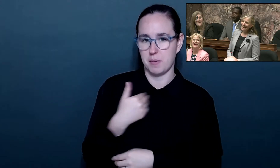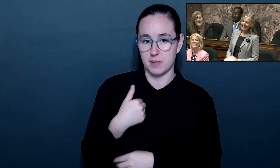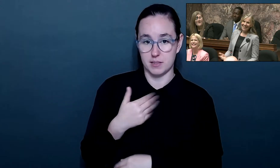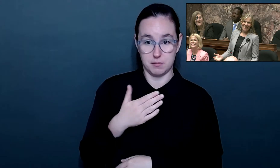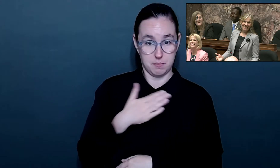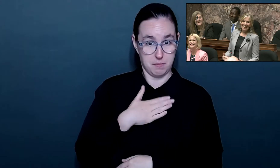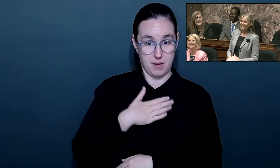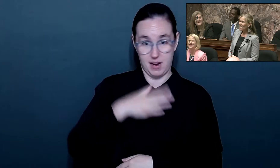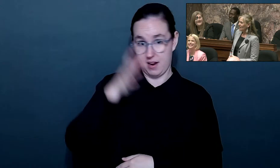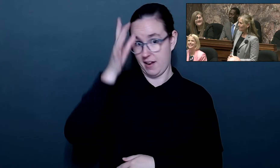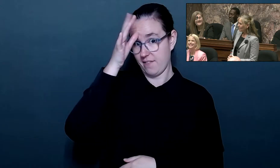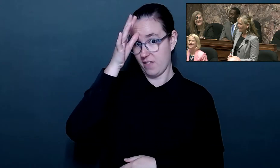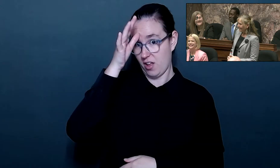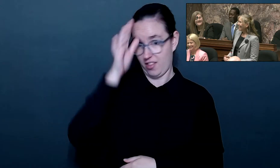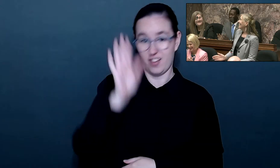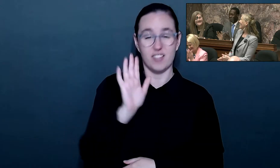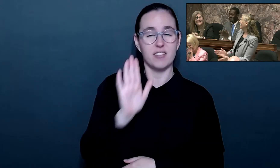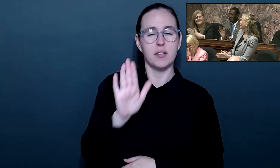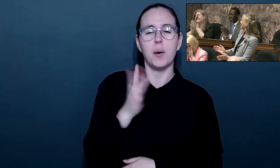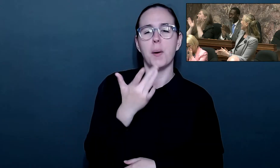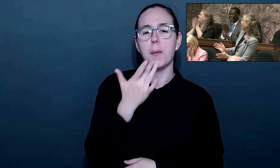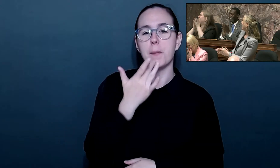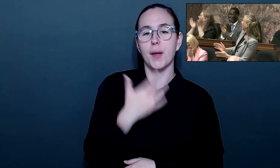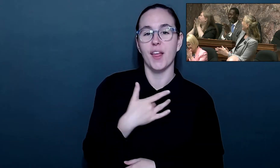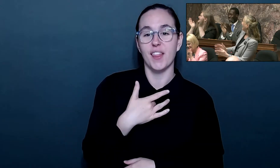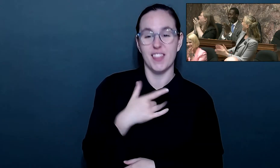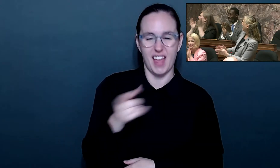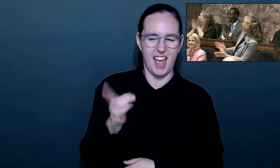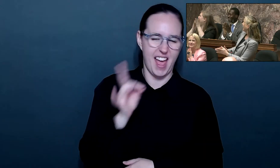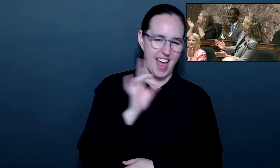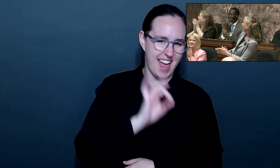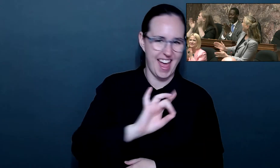and I know. And